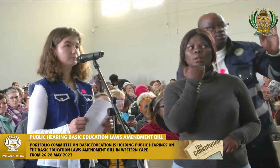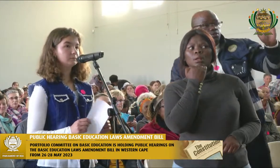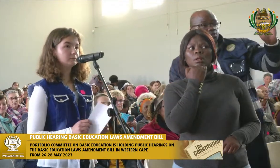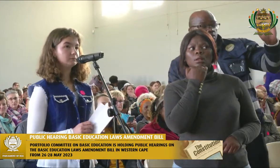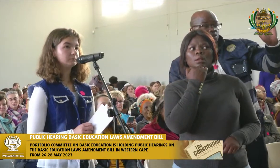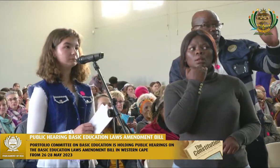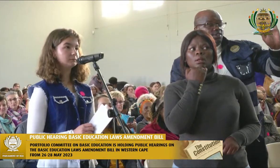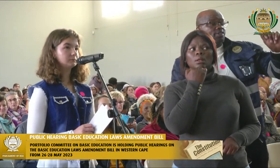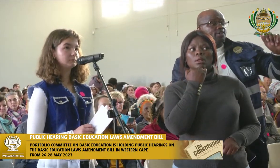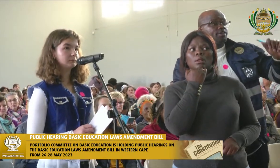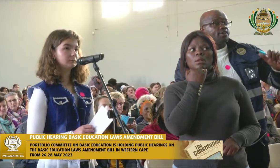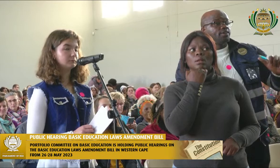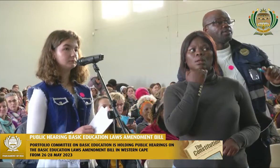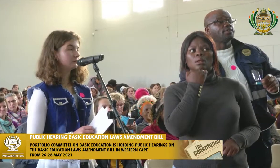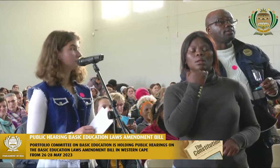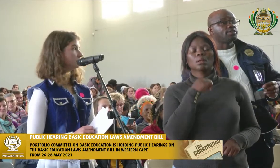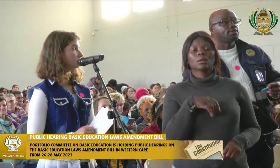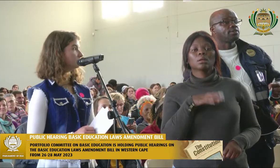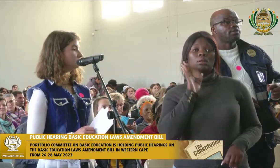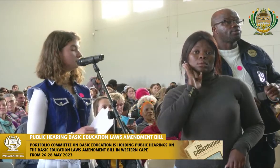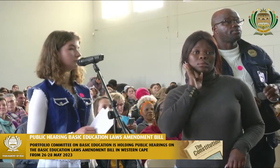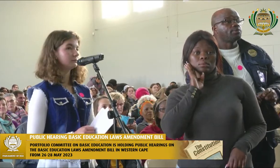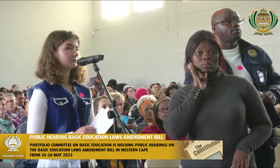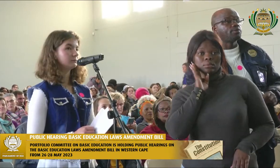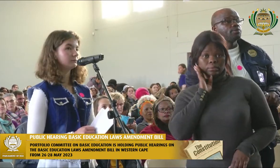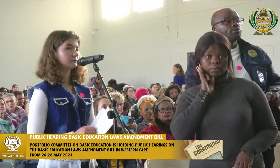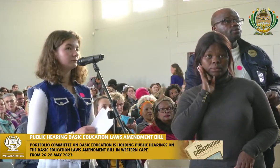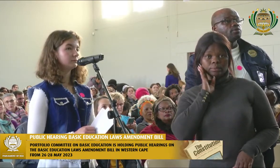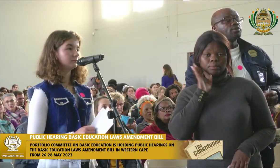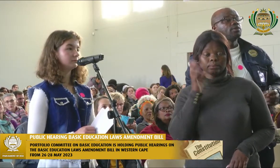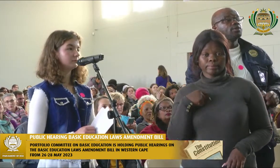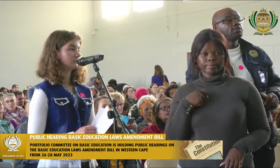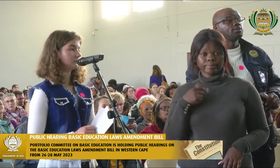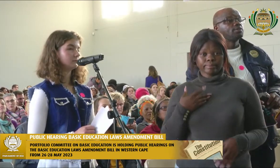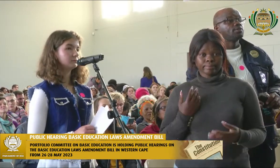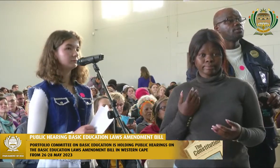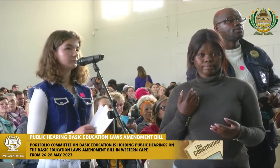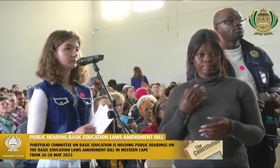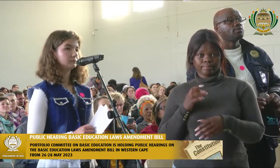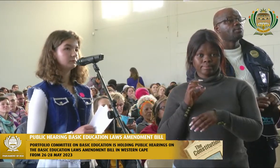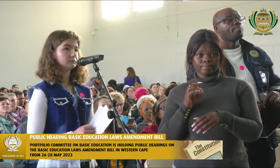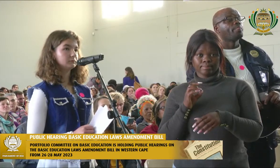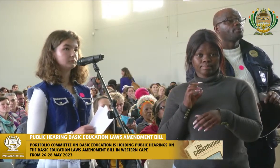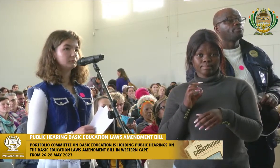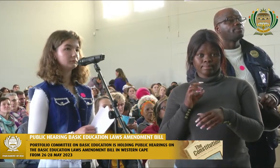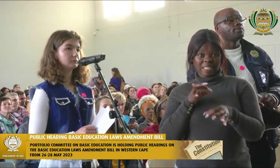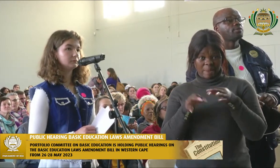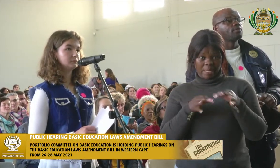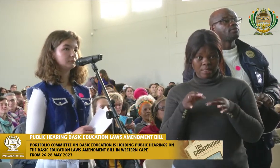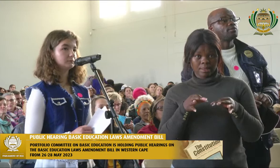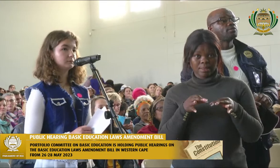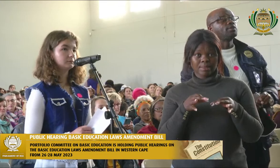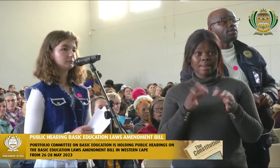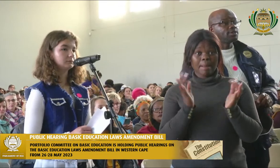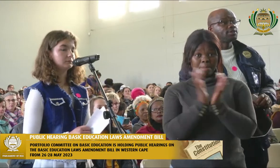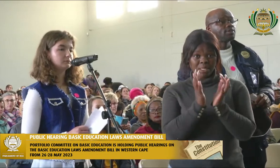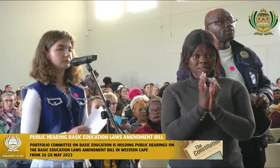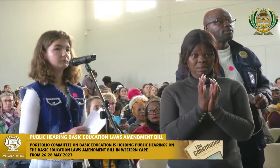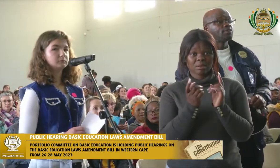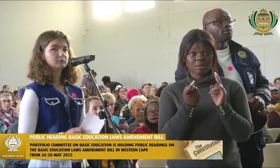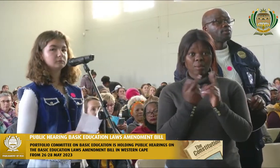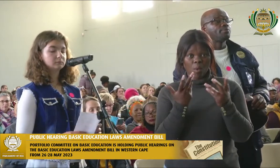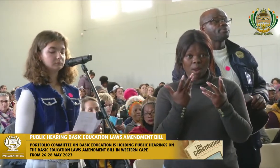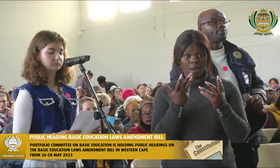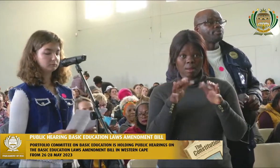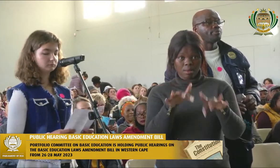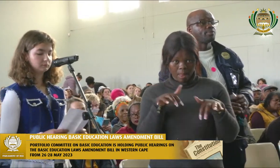Mamela Keput. Mamela. Dick address. Immediately, here's the parliament.